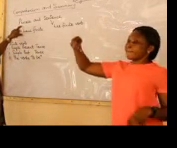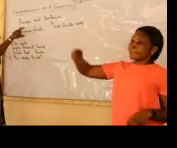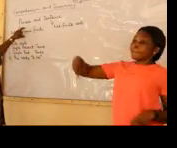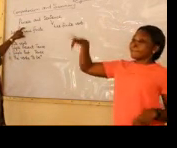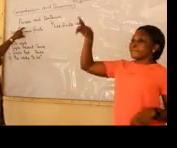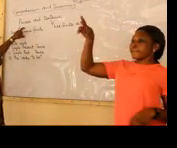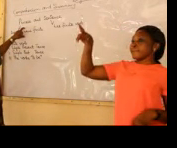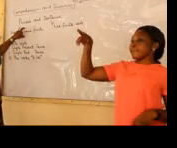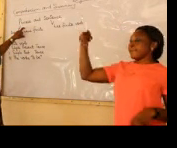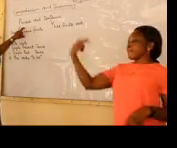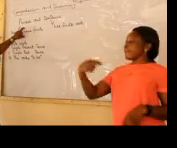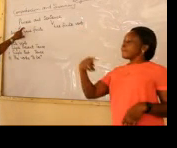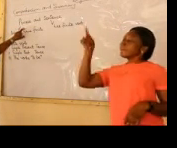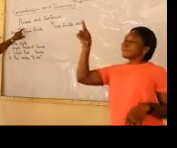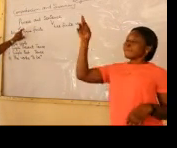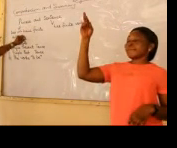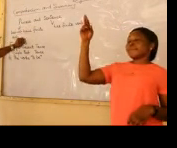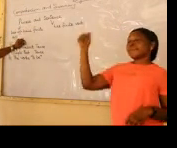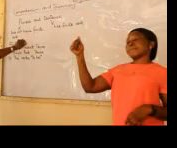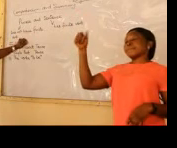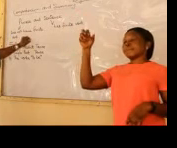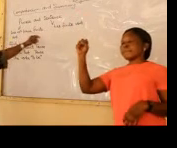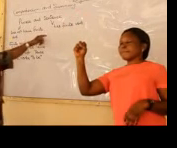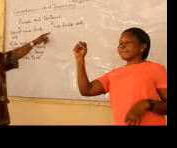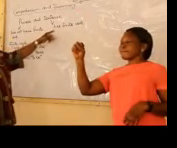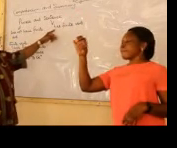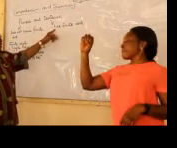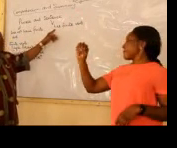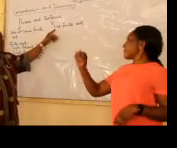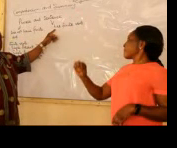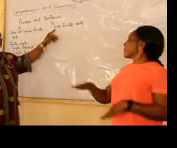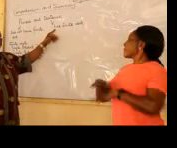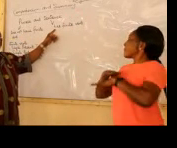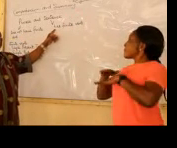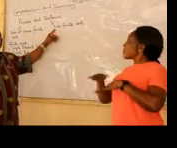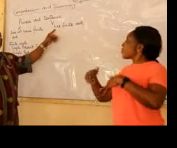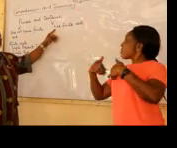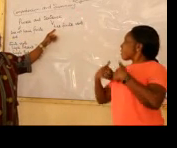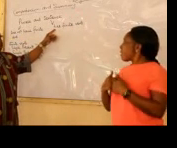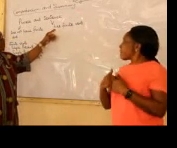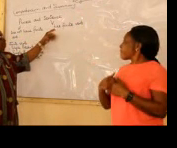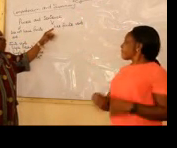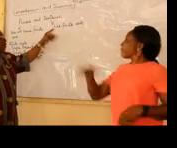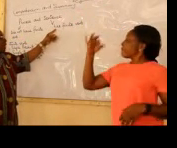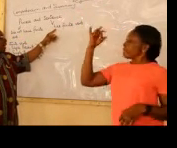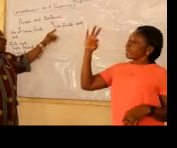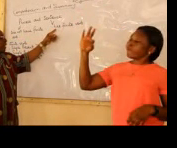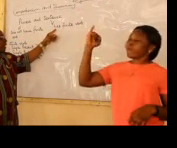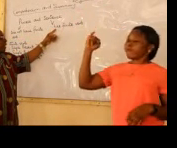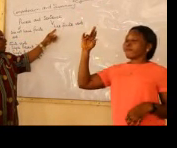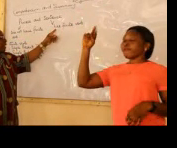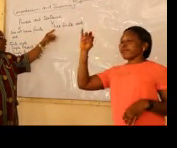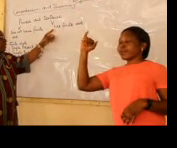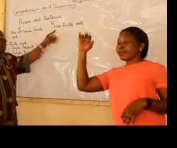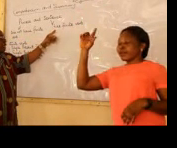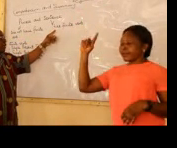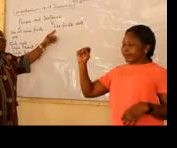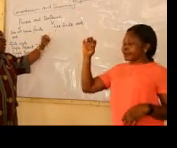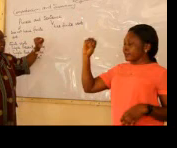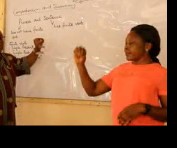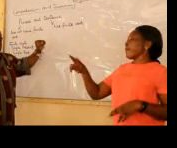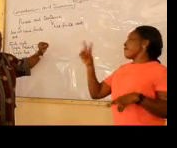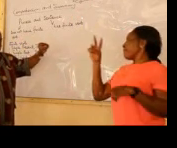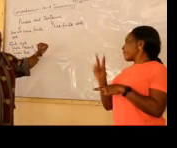contain finite verb, but the sentence contains a finite